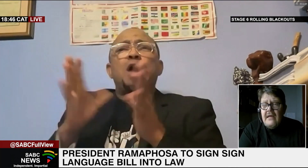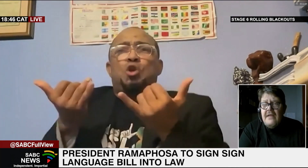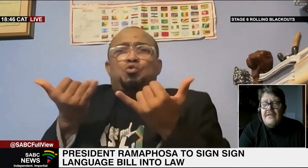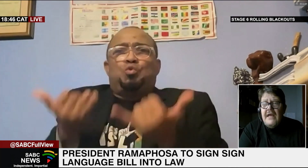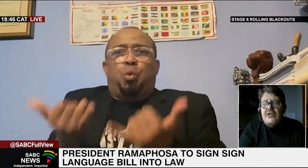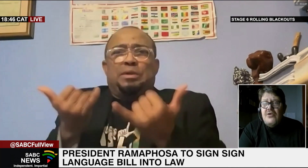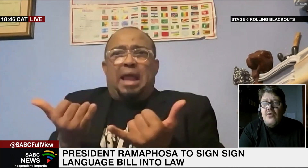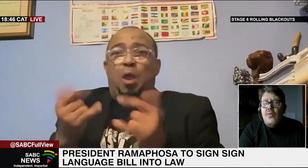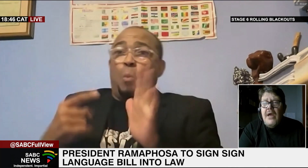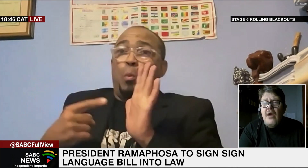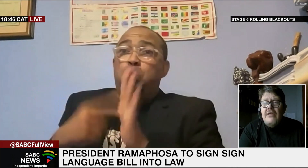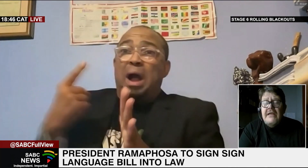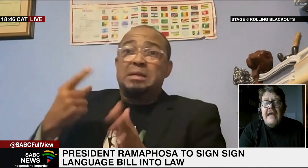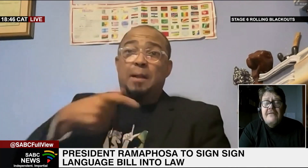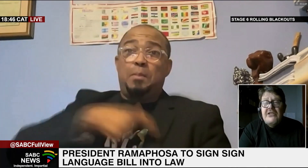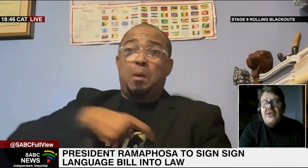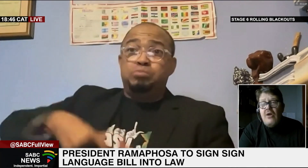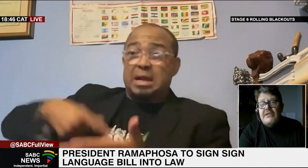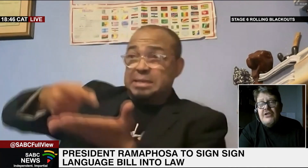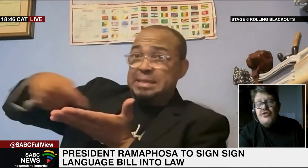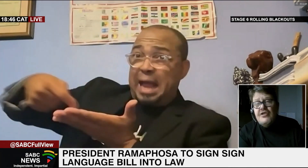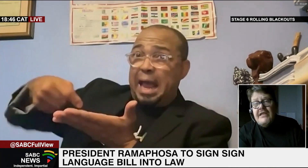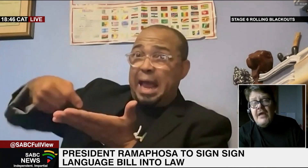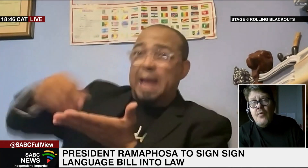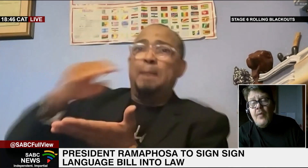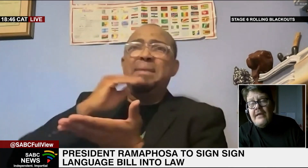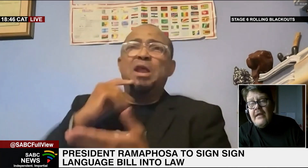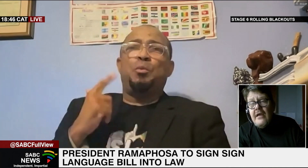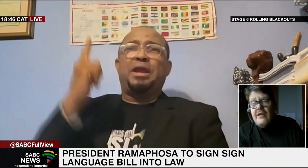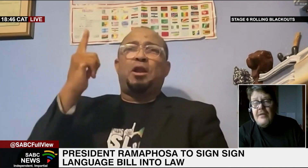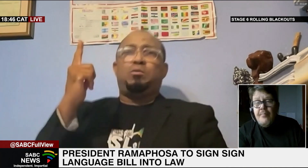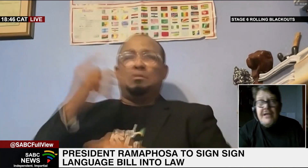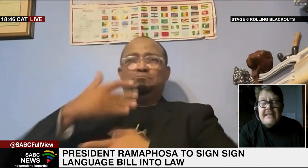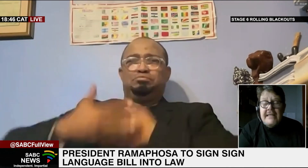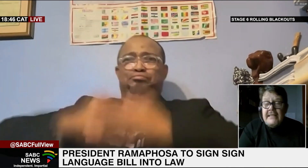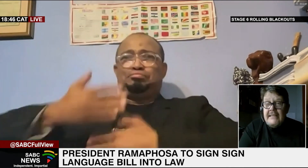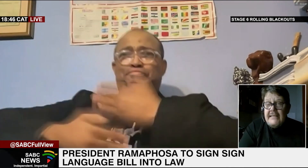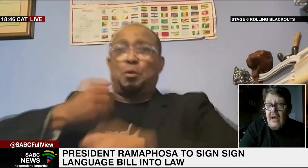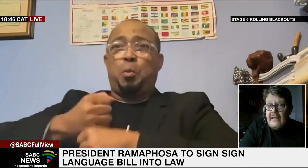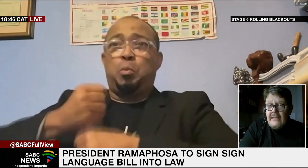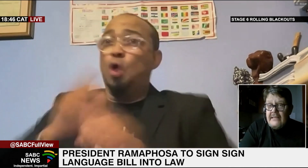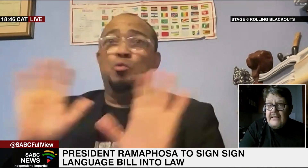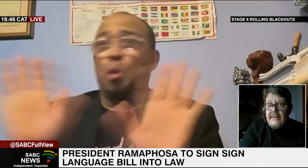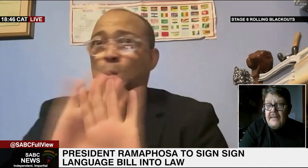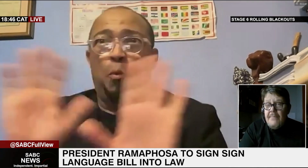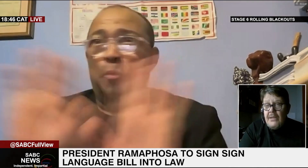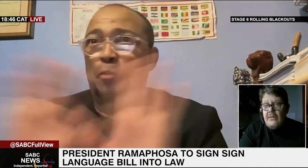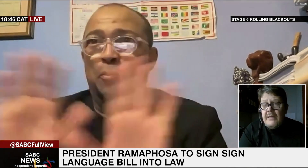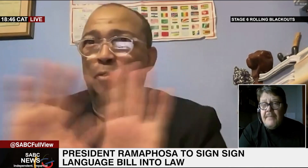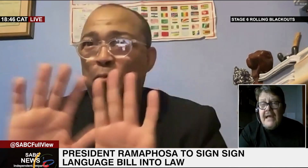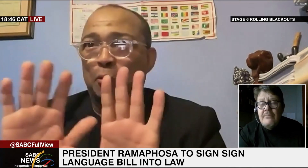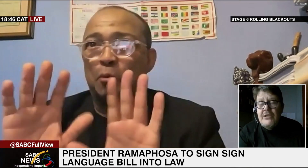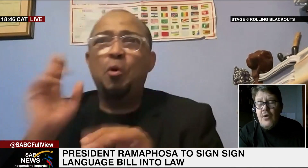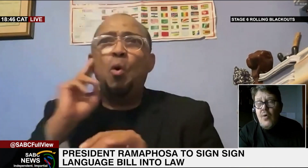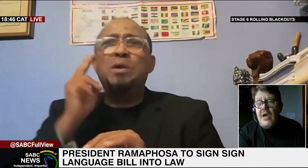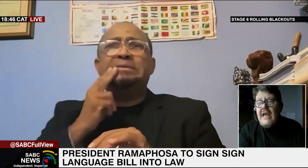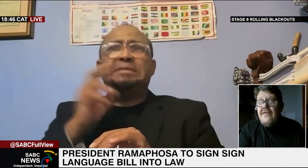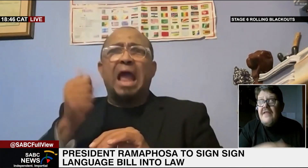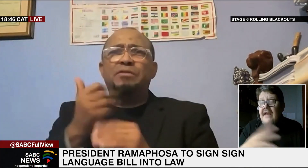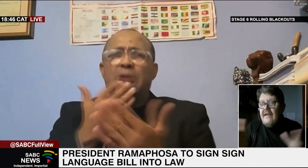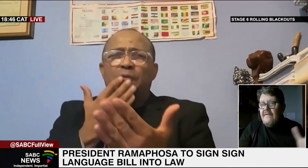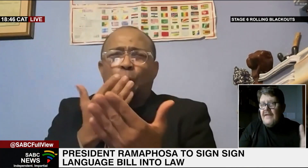think that we only have started today when the president signs the bill and becomes